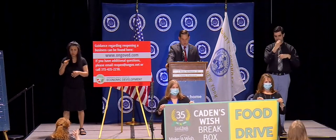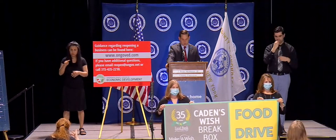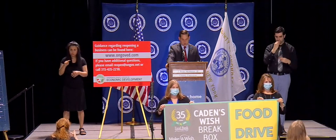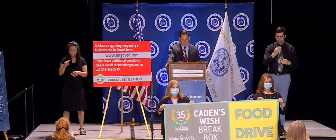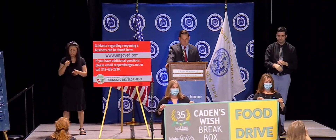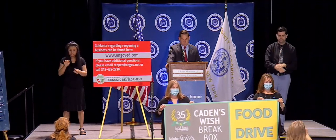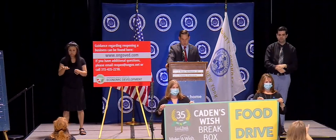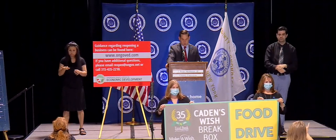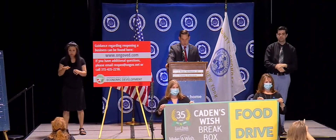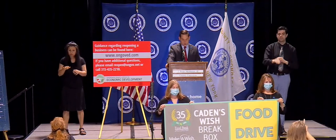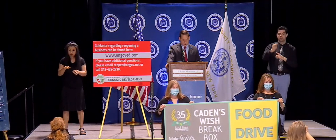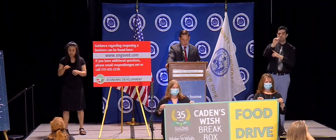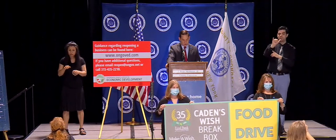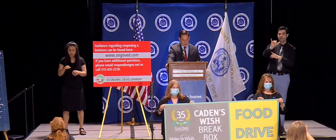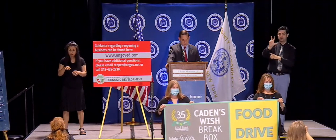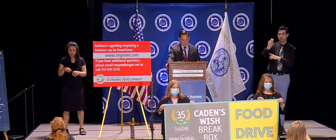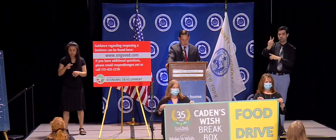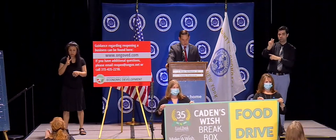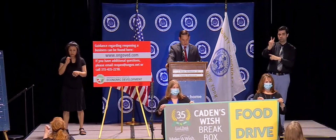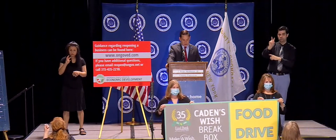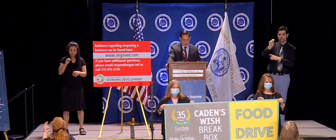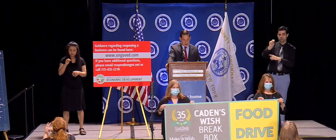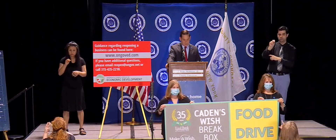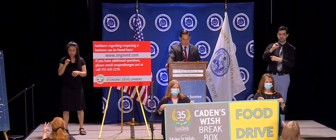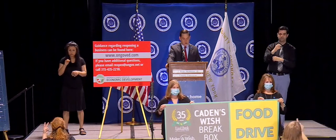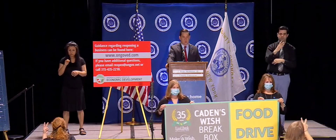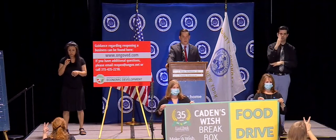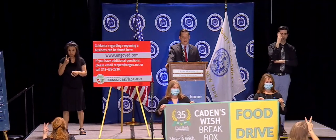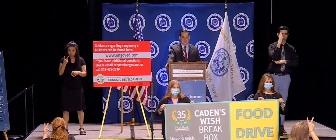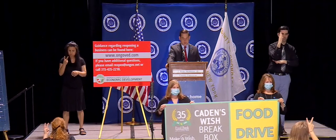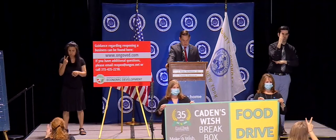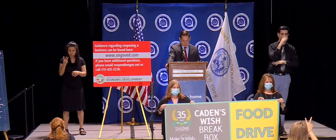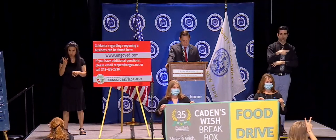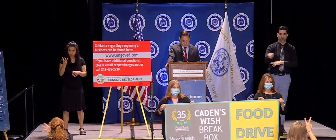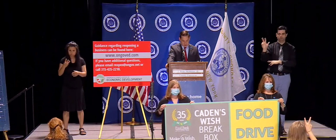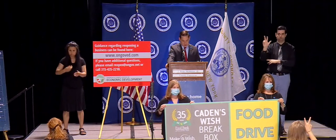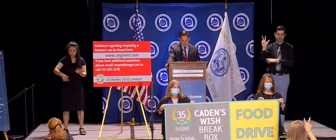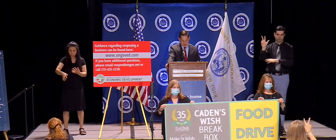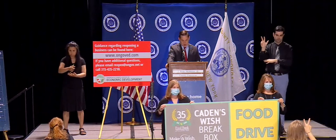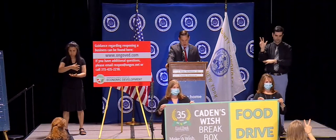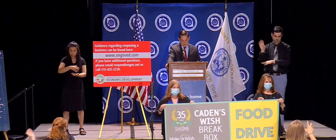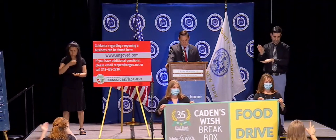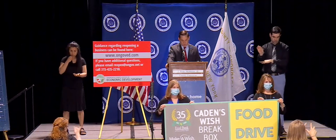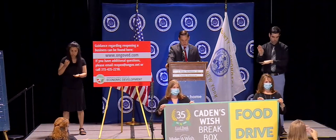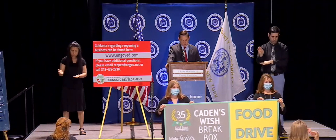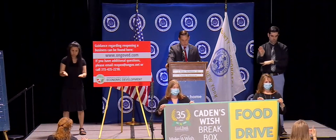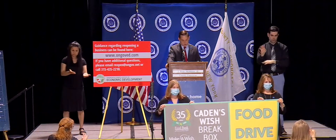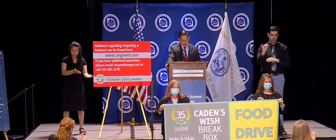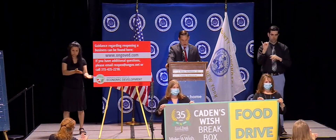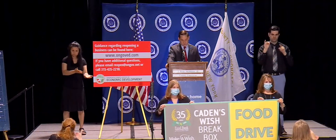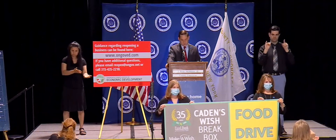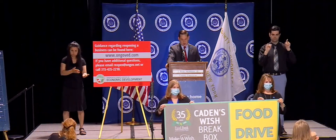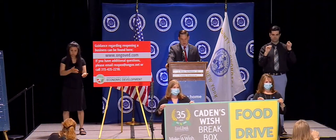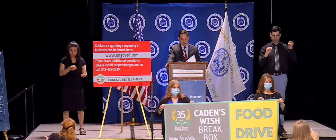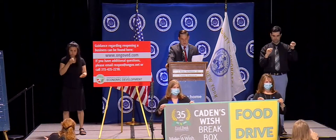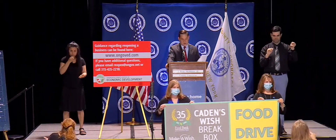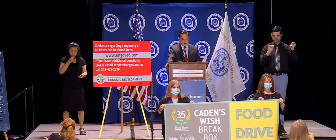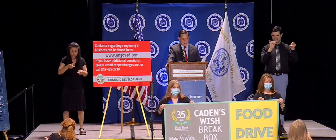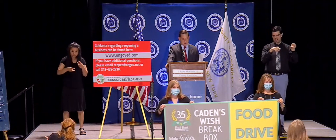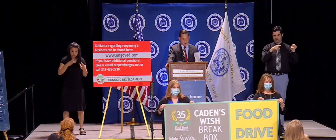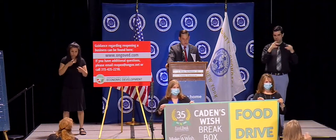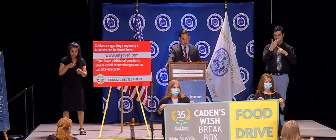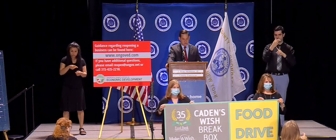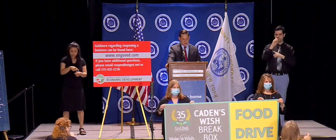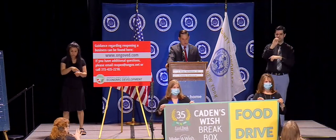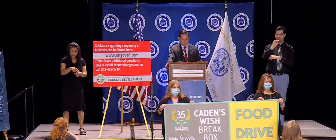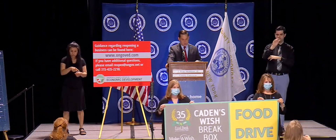May 30th from noon to 3, Embassy Suites, Destiny USA, for this food drive to help make